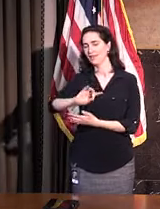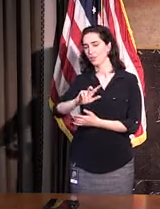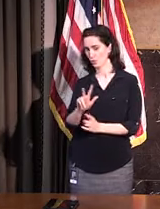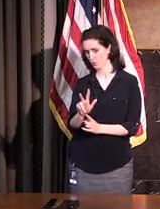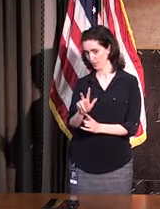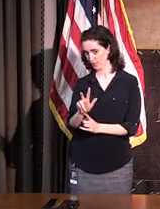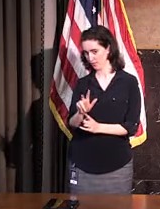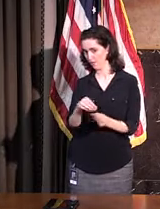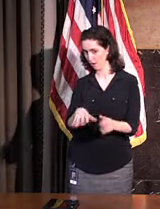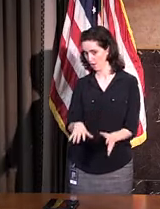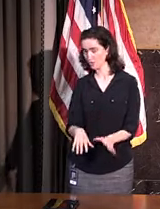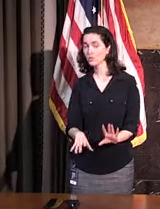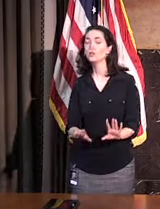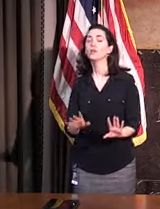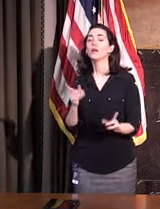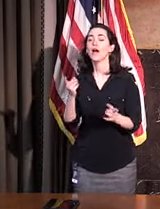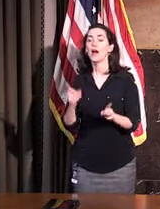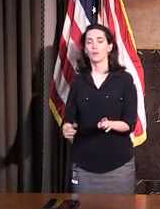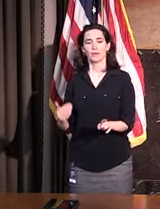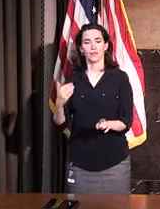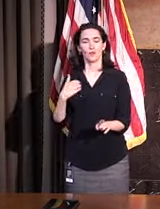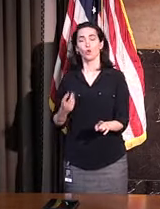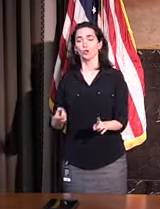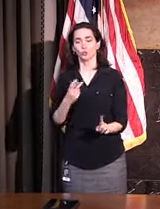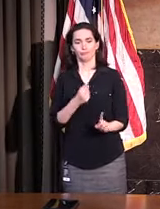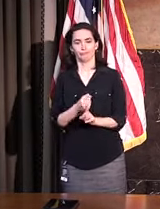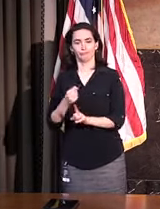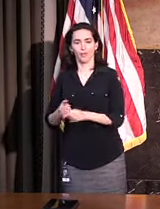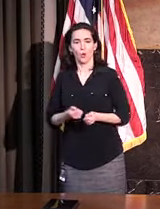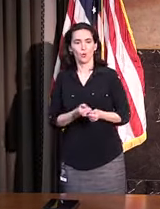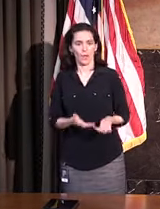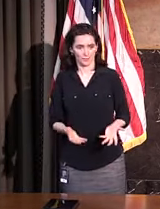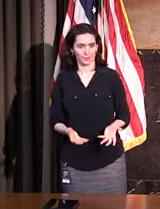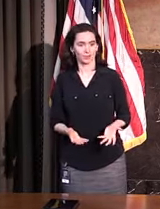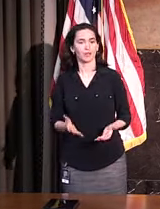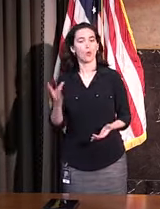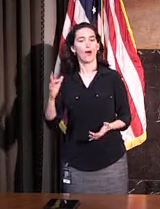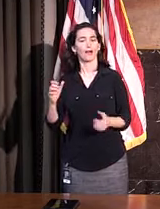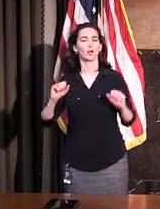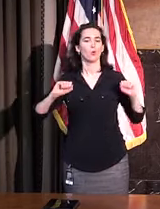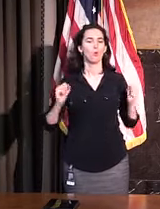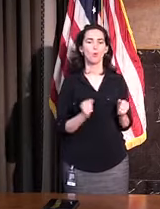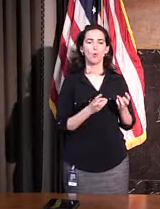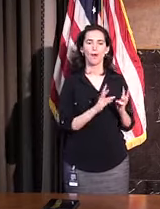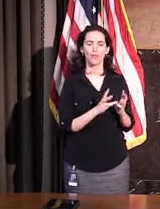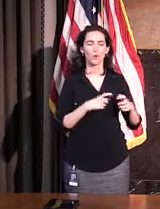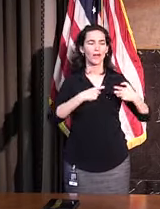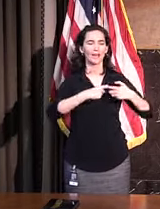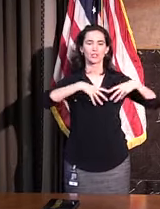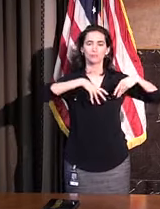1,483. We did have a couple instances of waste that were tied to the storm a few weeks